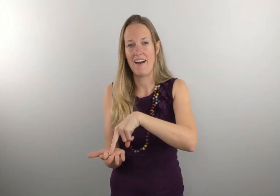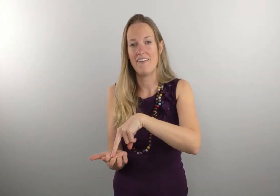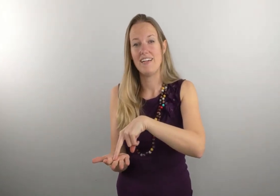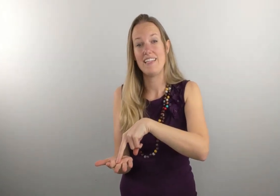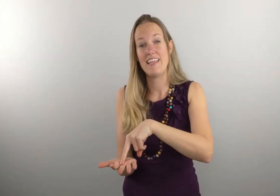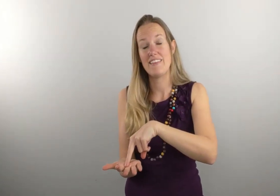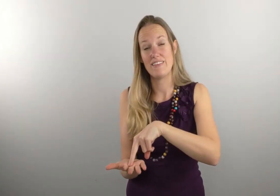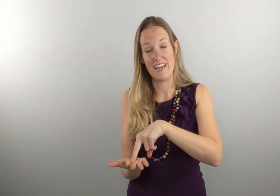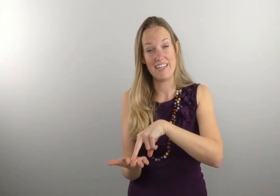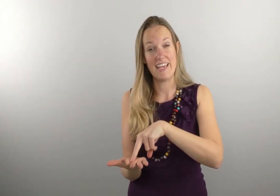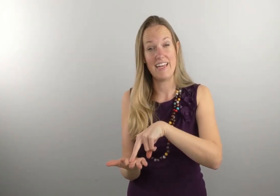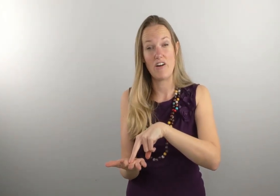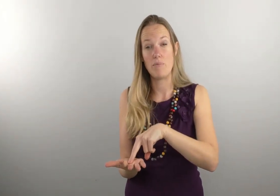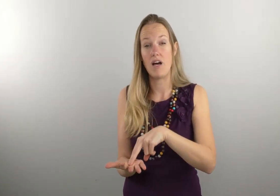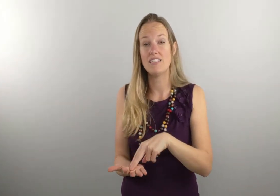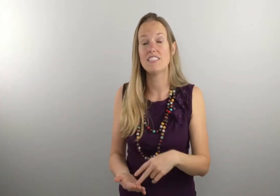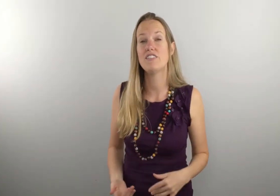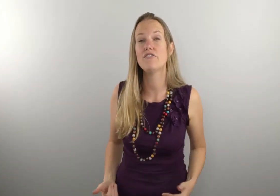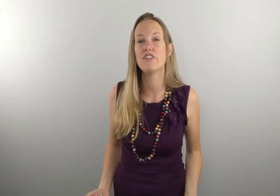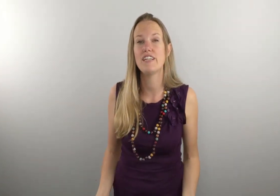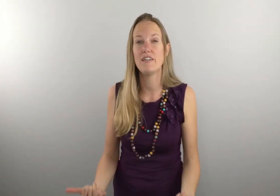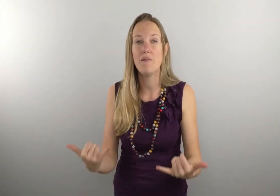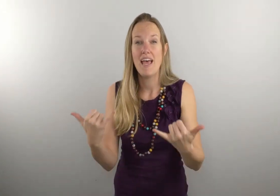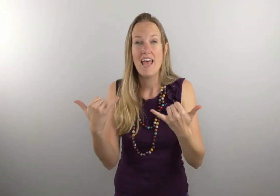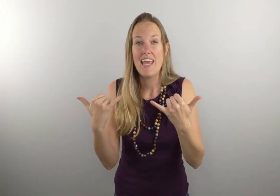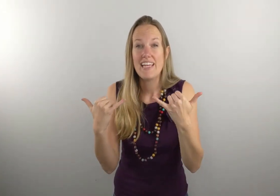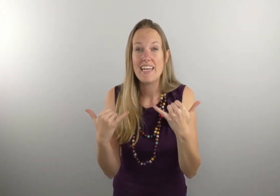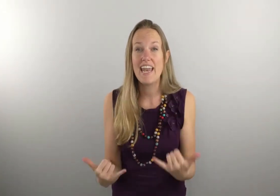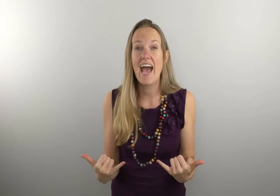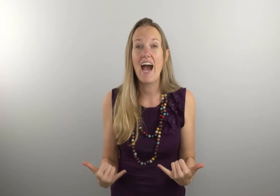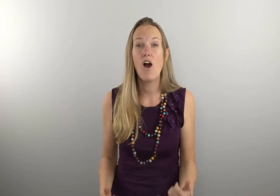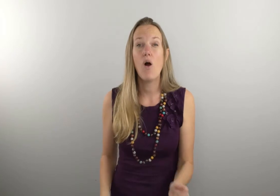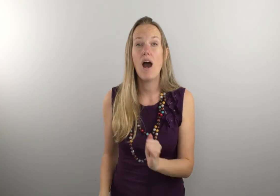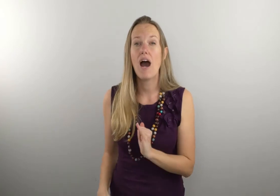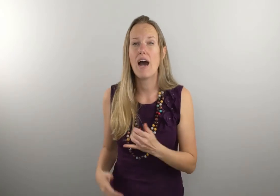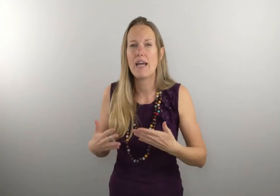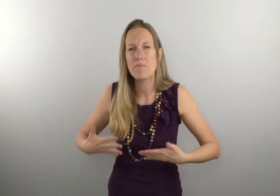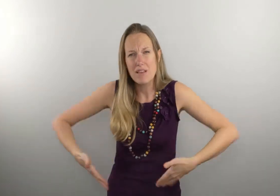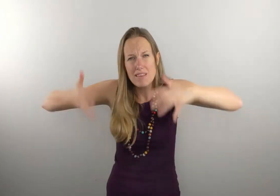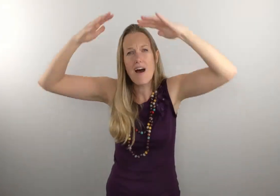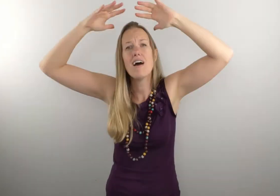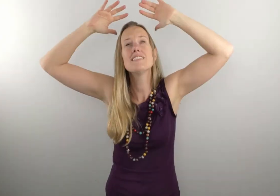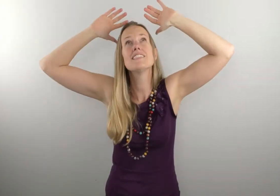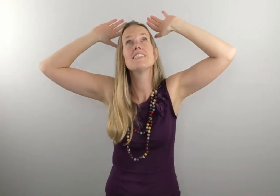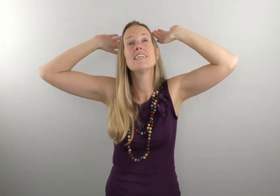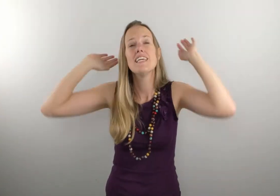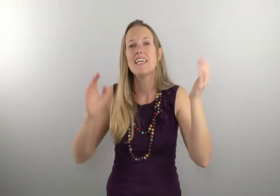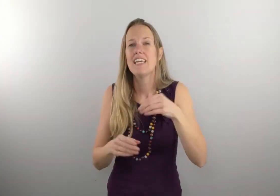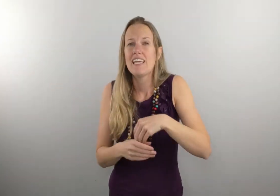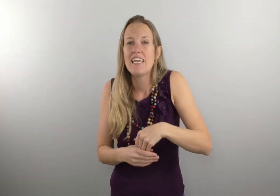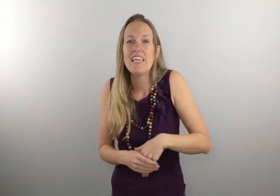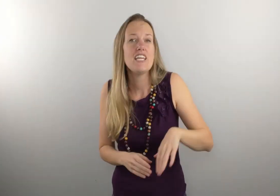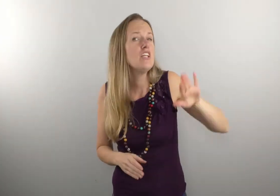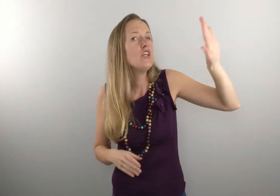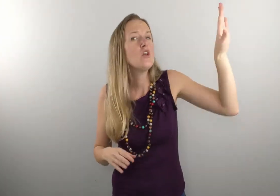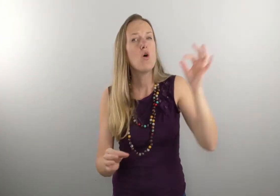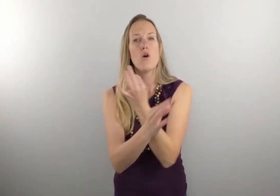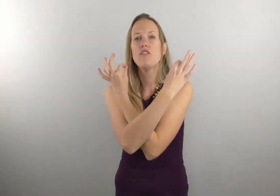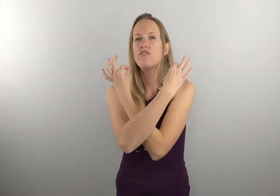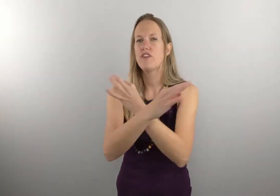somehow. And then the line again, now I'm lost in your freedom. Now I'm lost in your